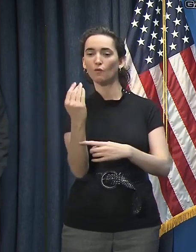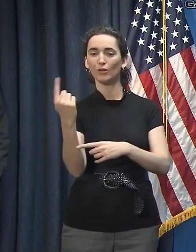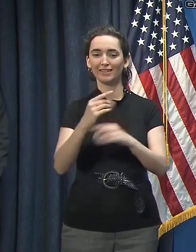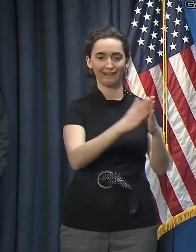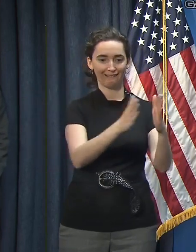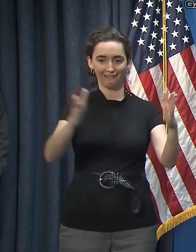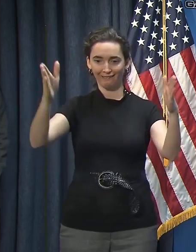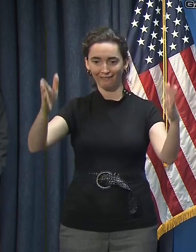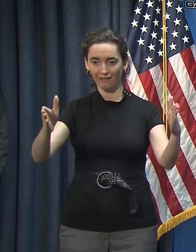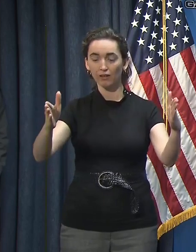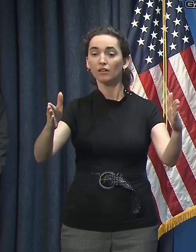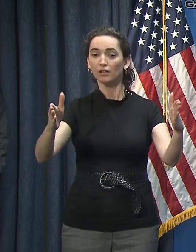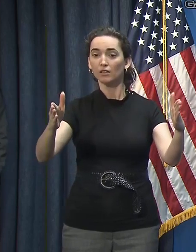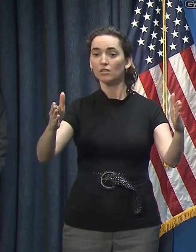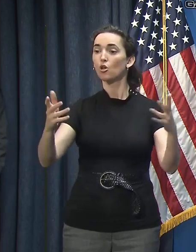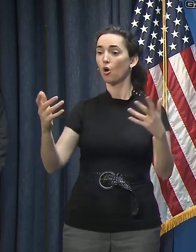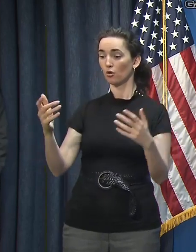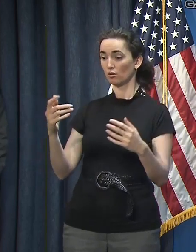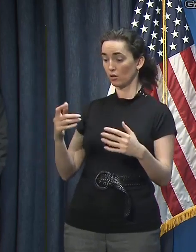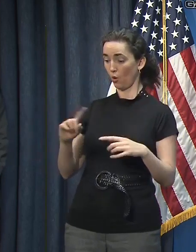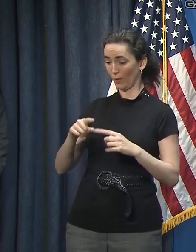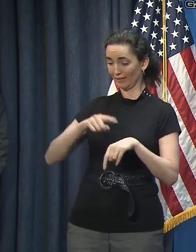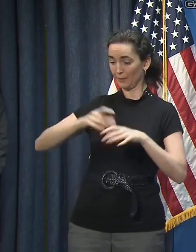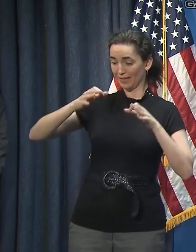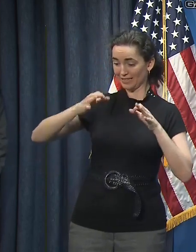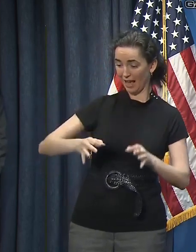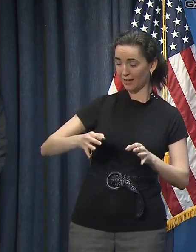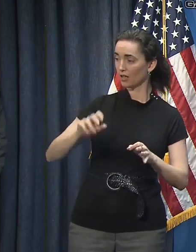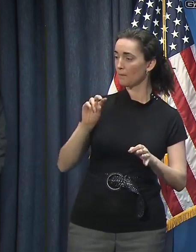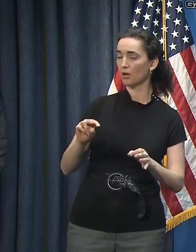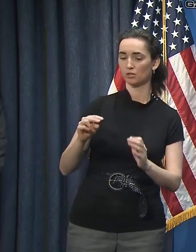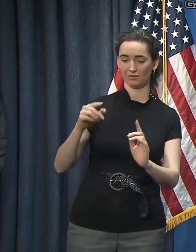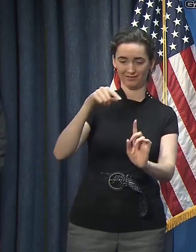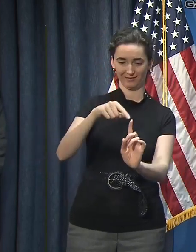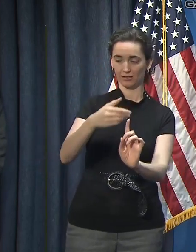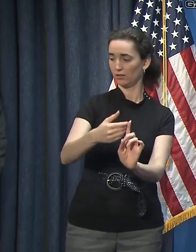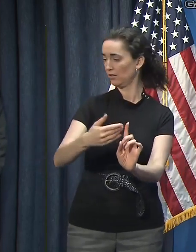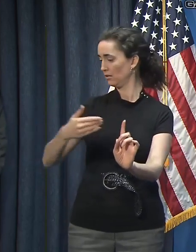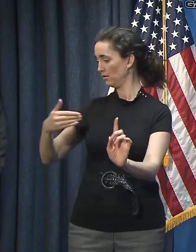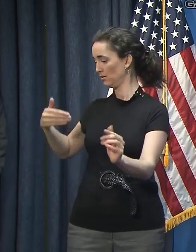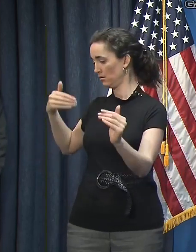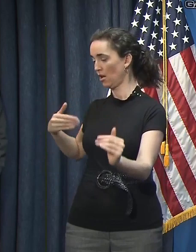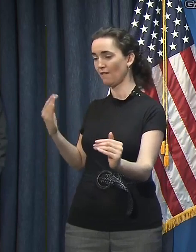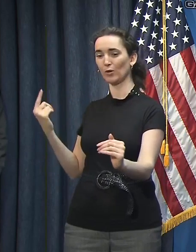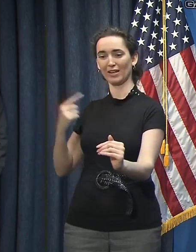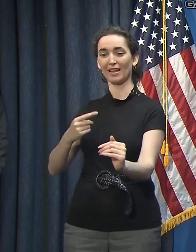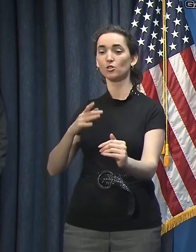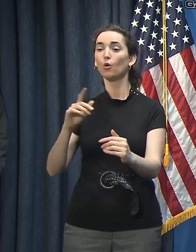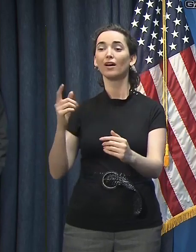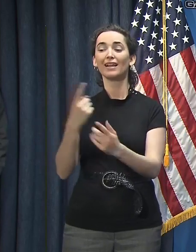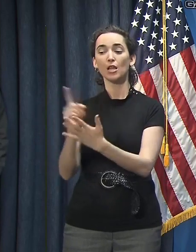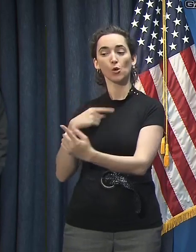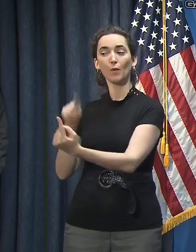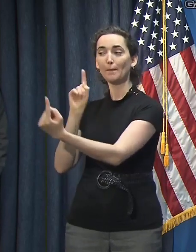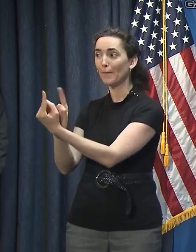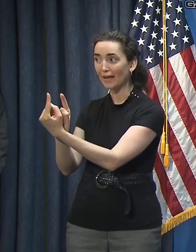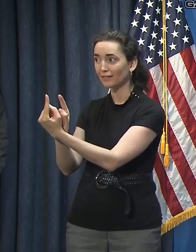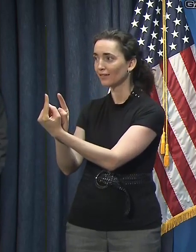it's time to make the decision to look at the 14 days. It wasn't a decision that I made last week when we had met, obviously. But on